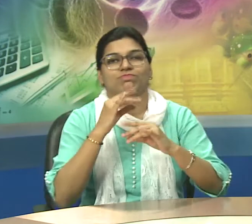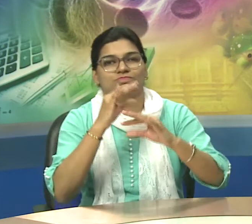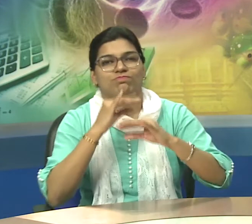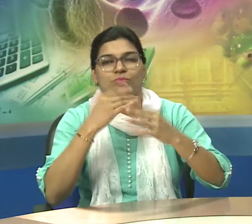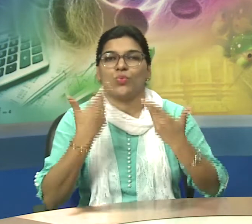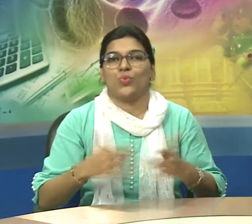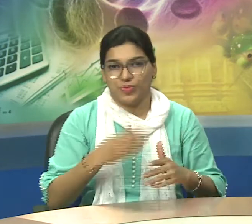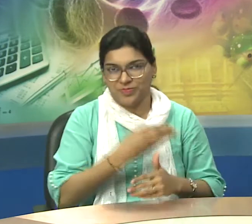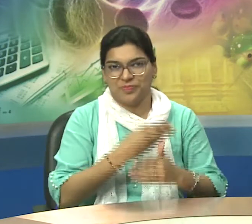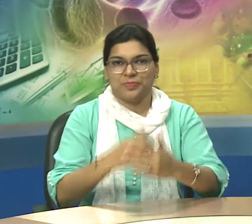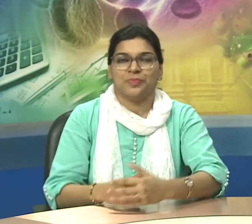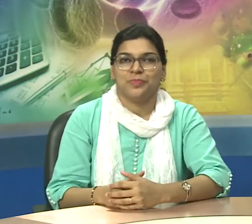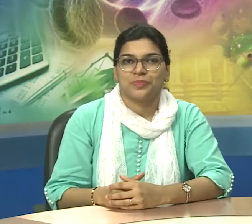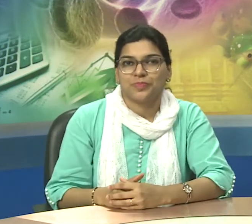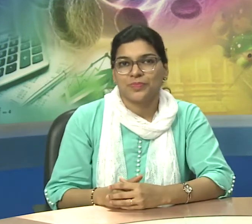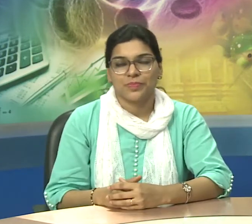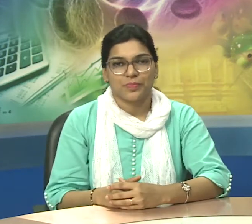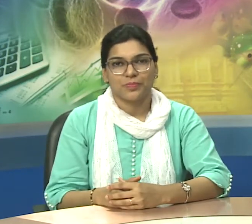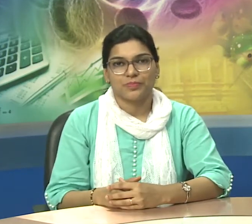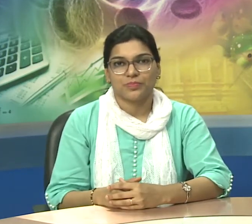by the music lovers.